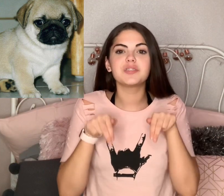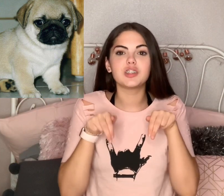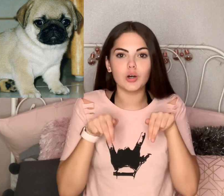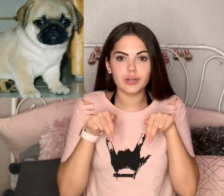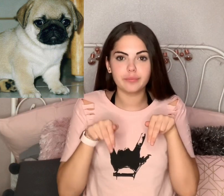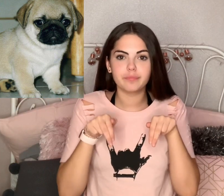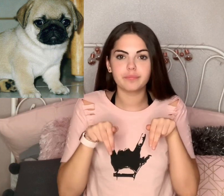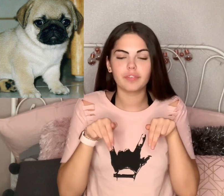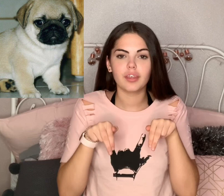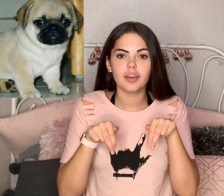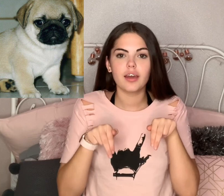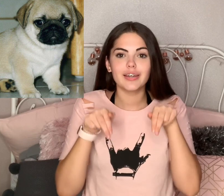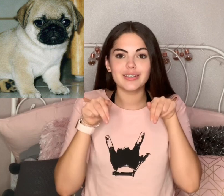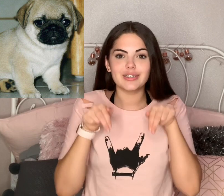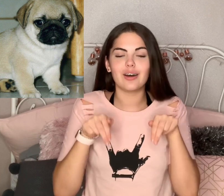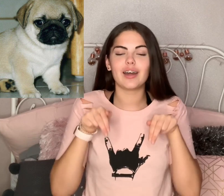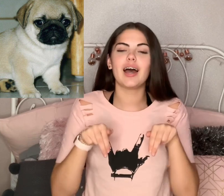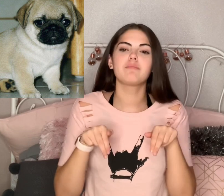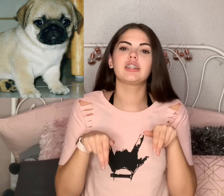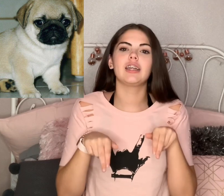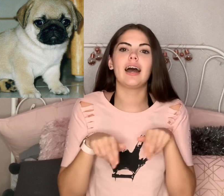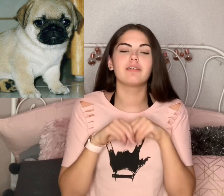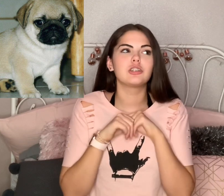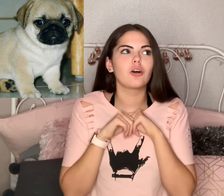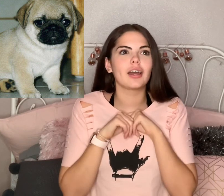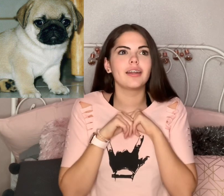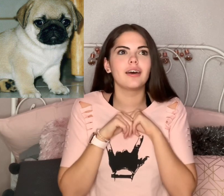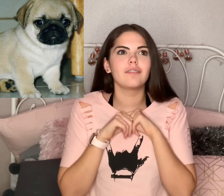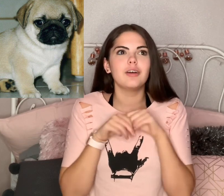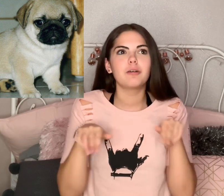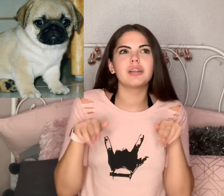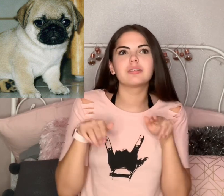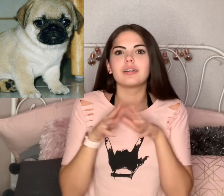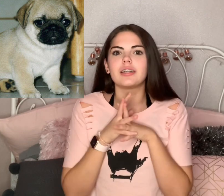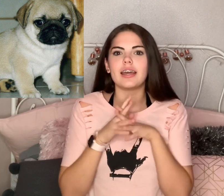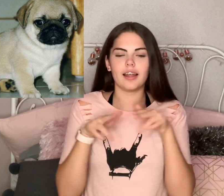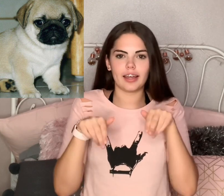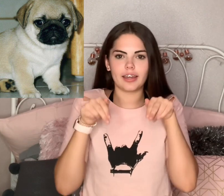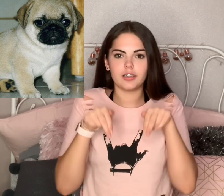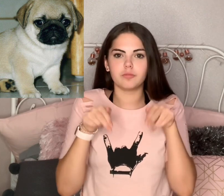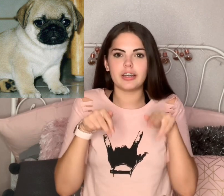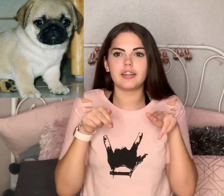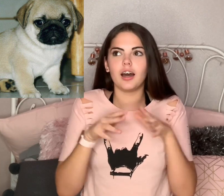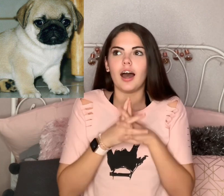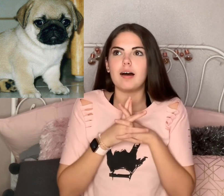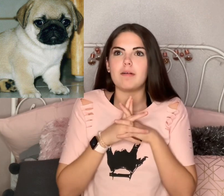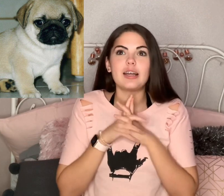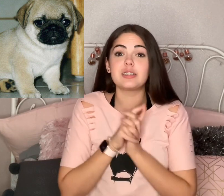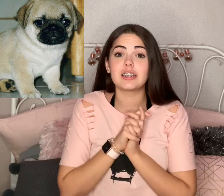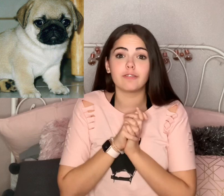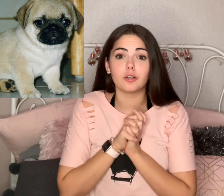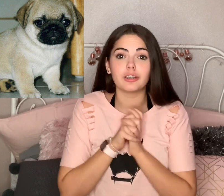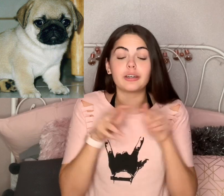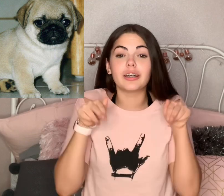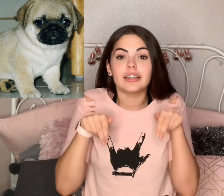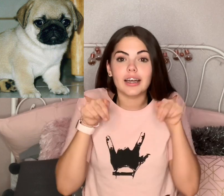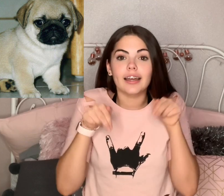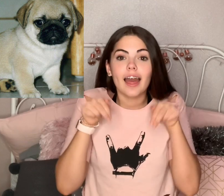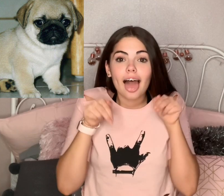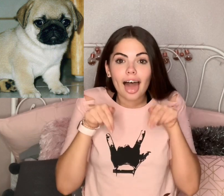Dog. Dog. I imagine it how a dog kind of, when someone, like, when I did the sign for dog with Lucas, I,